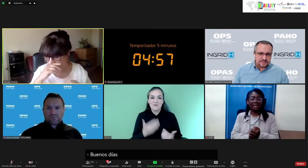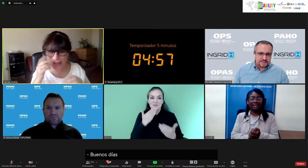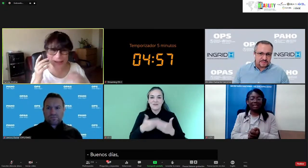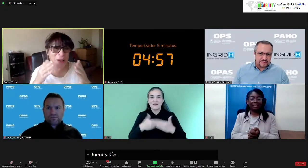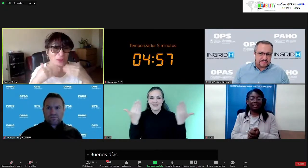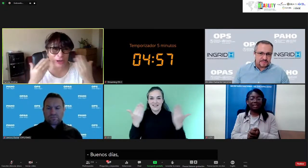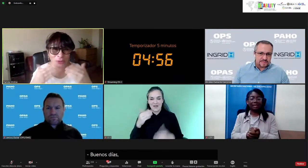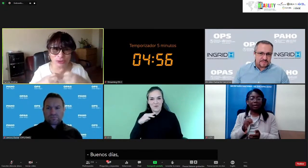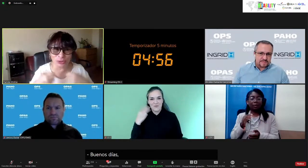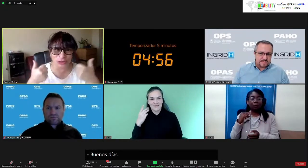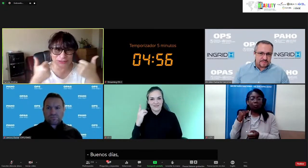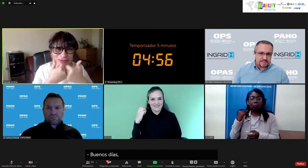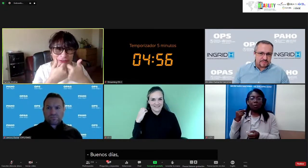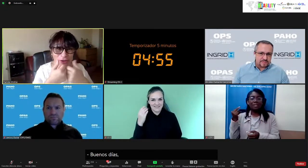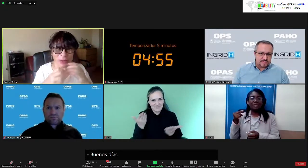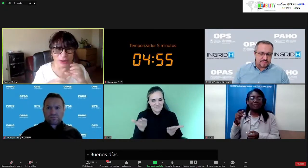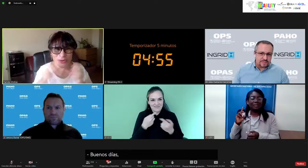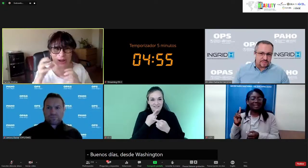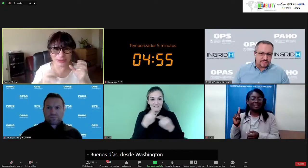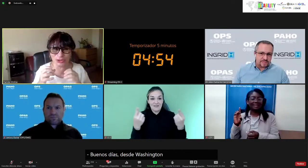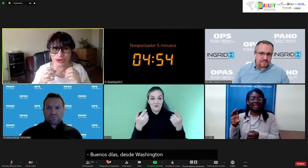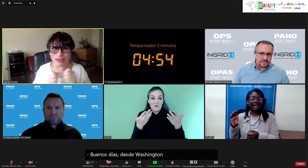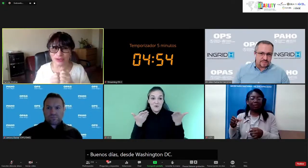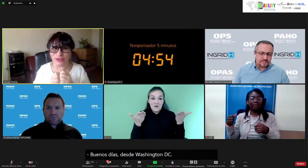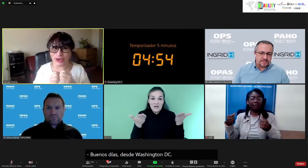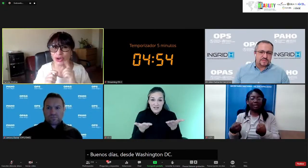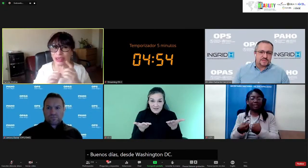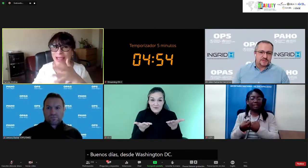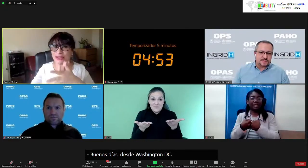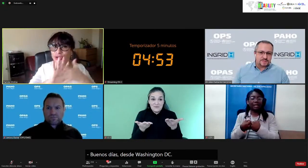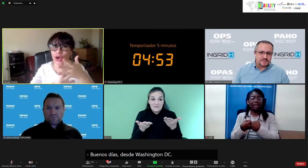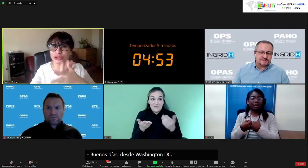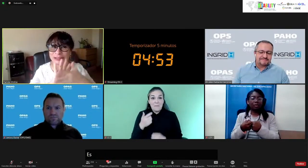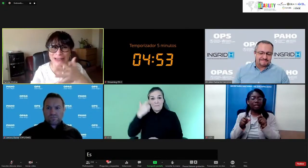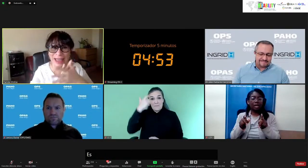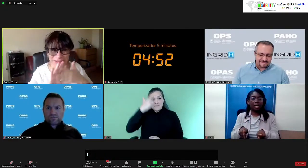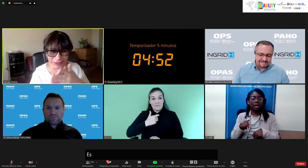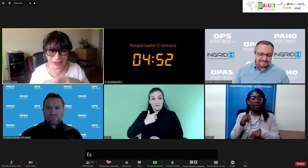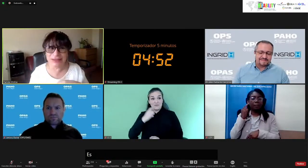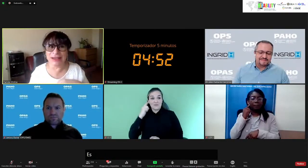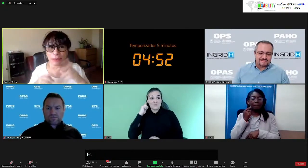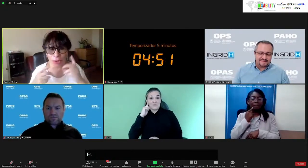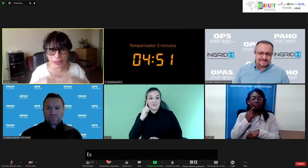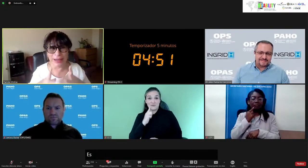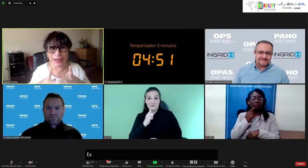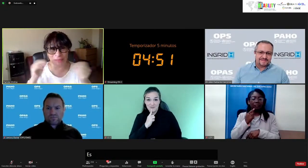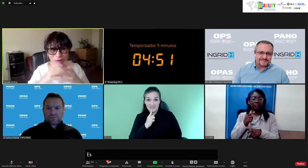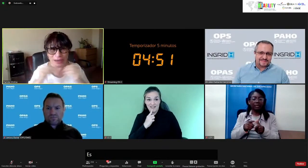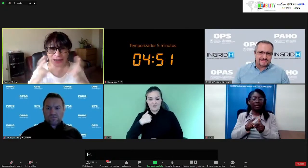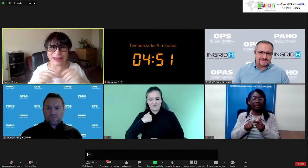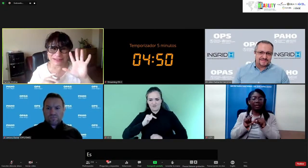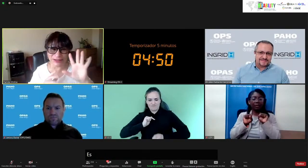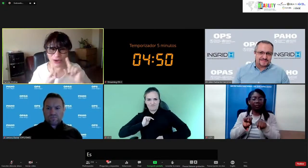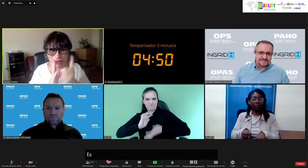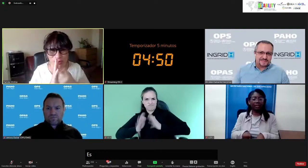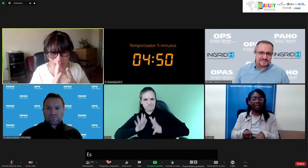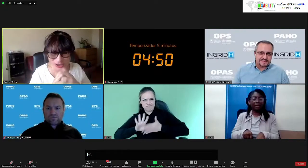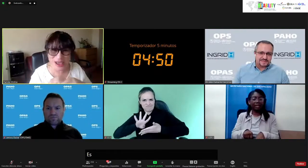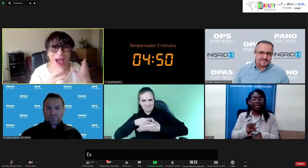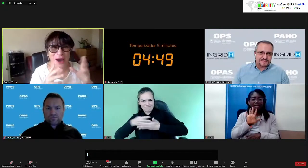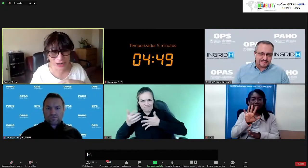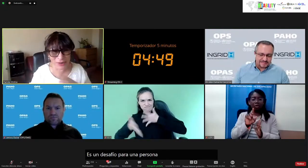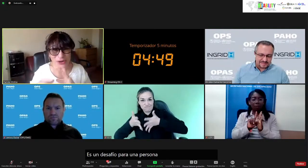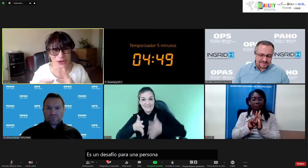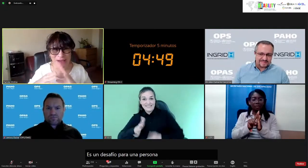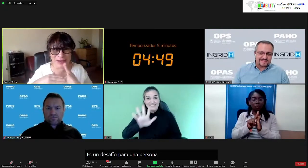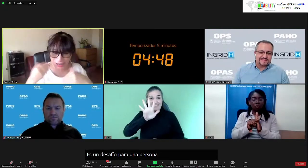good morning from washington d.c it is a channel for a deaf person without glasses to be